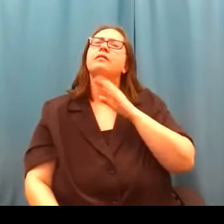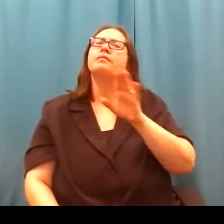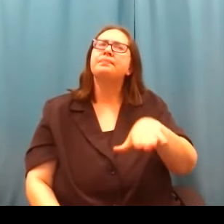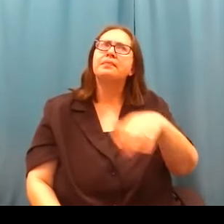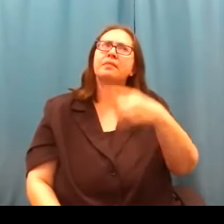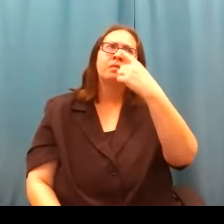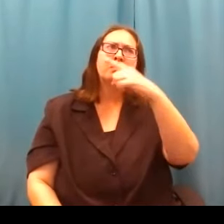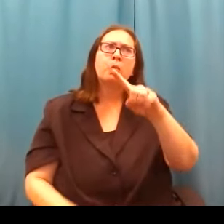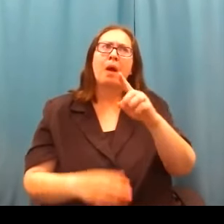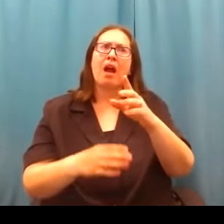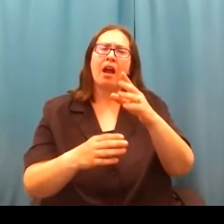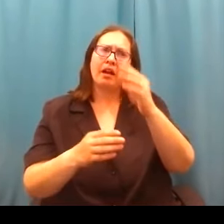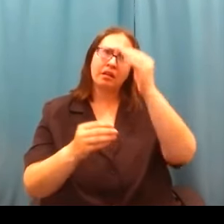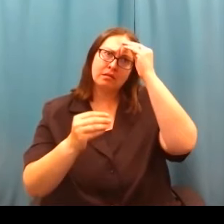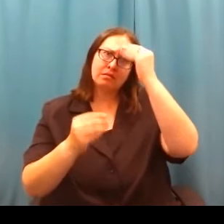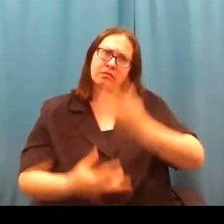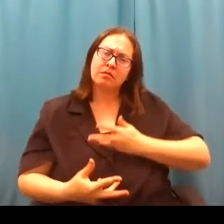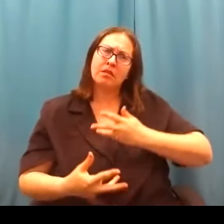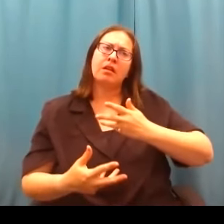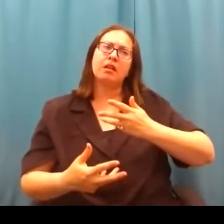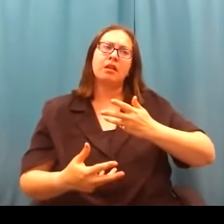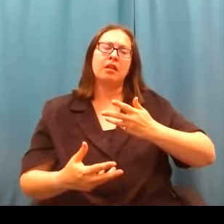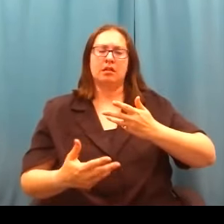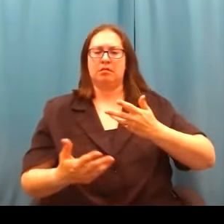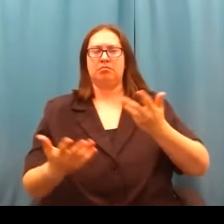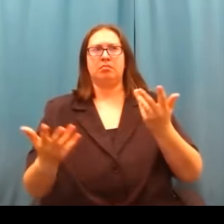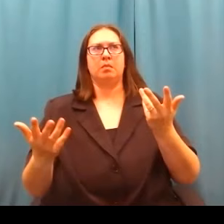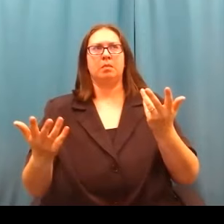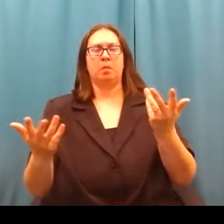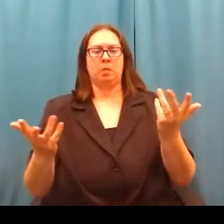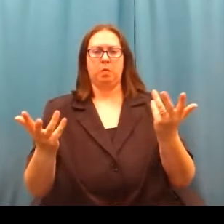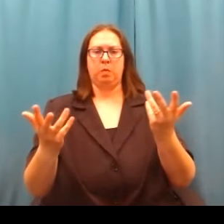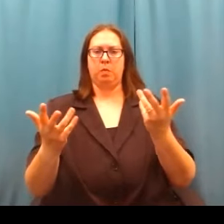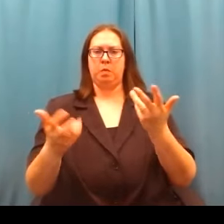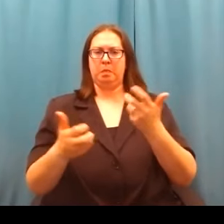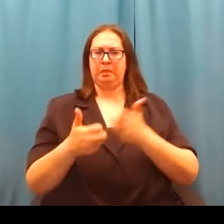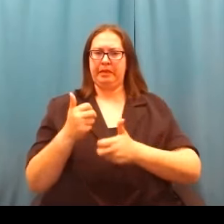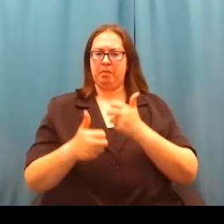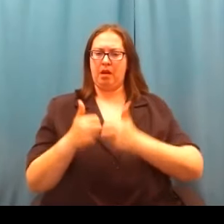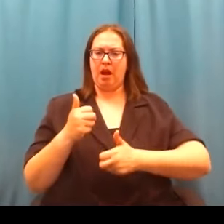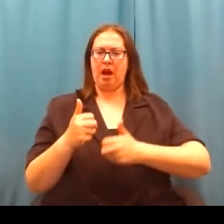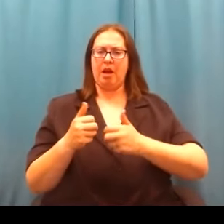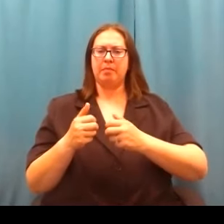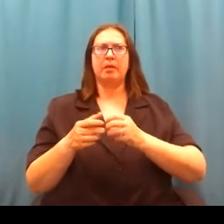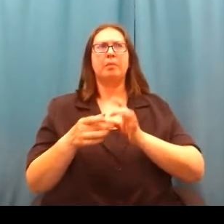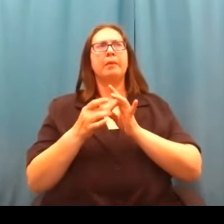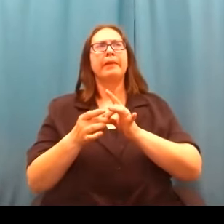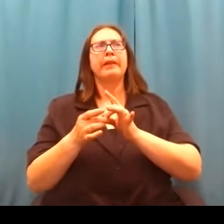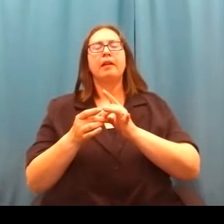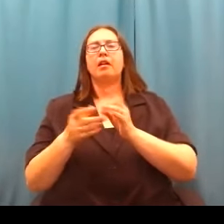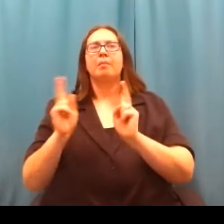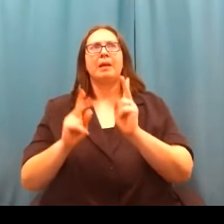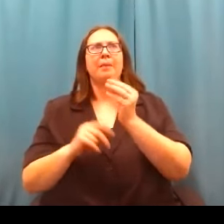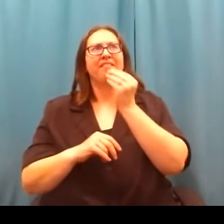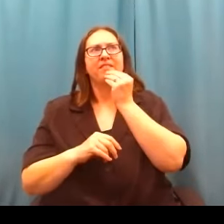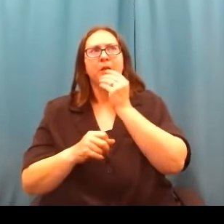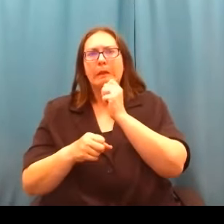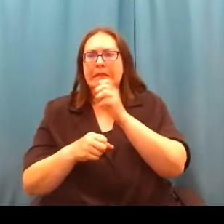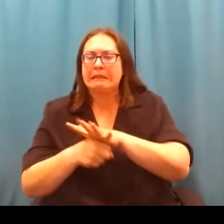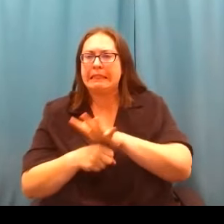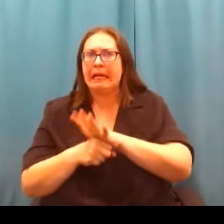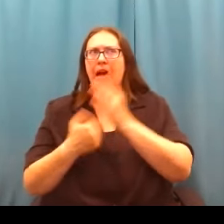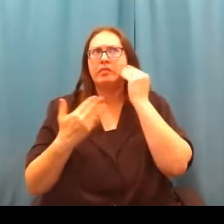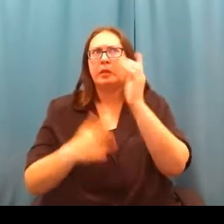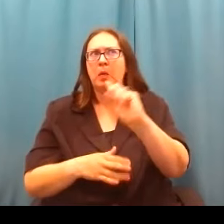with us what the issue is in terms of food insecurity and the